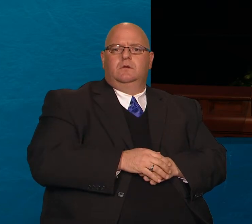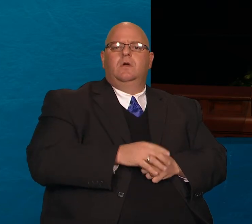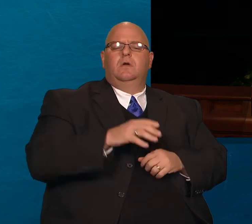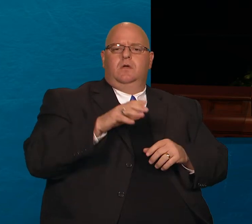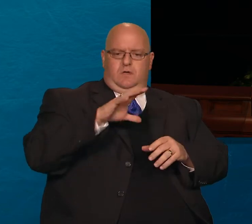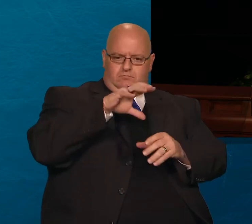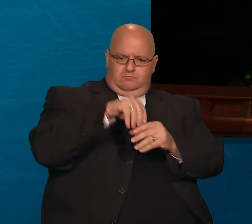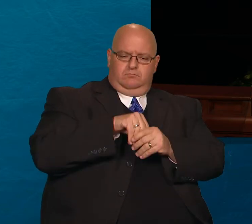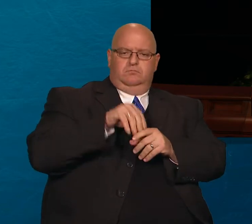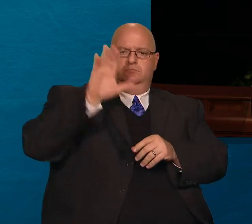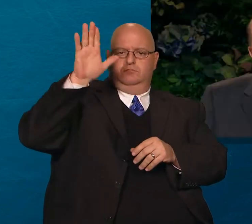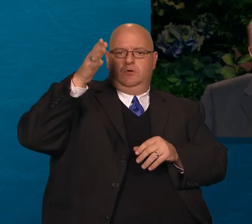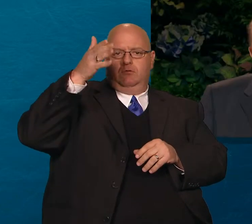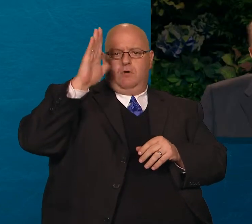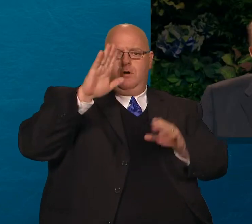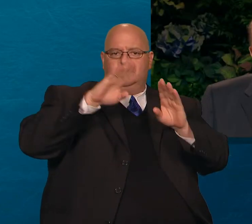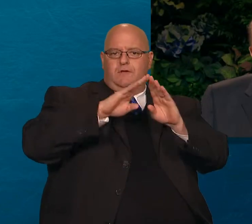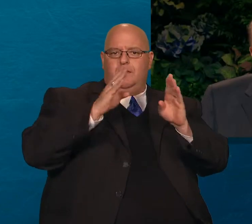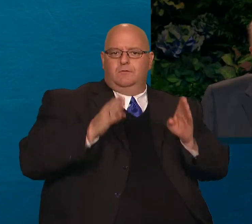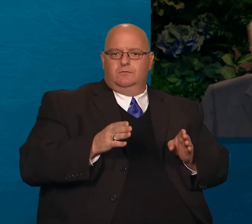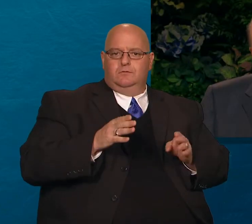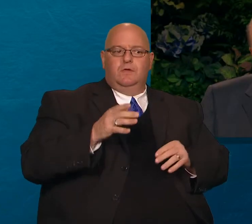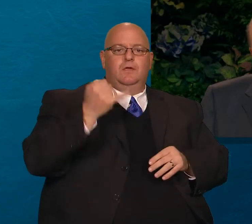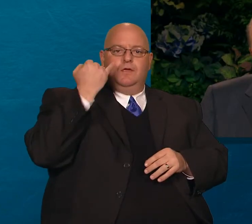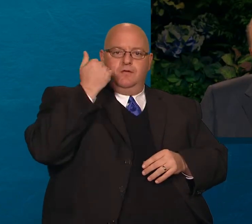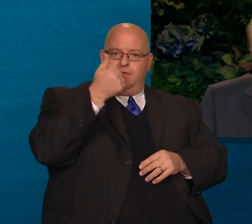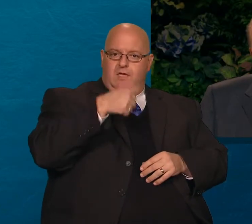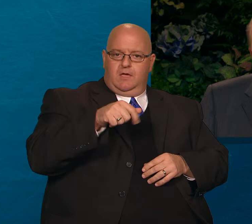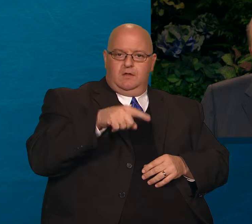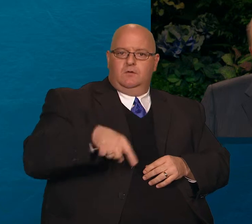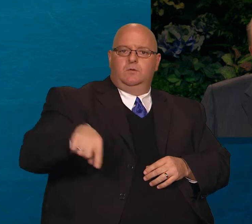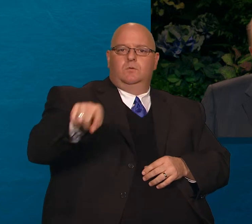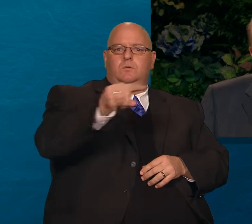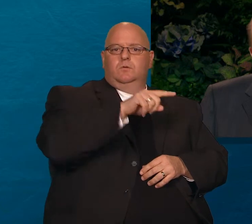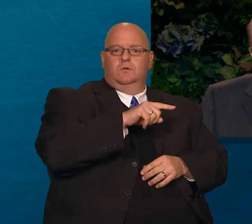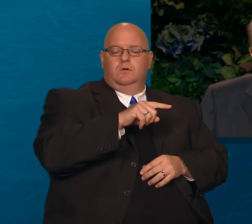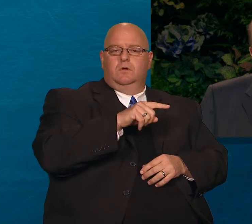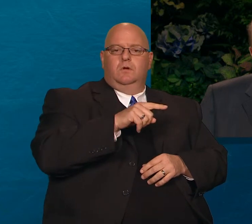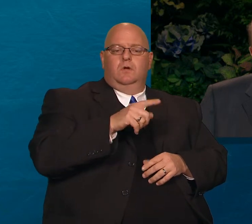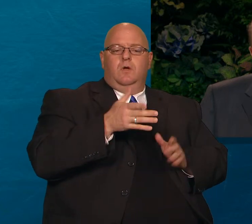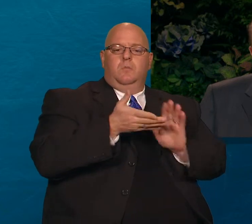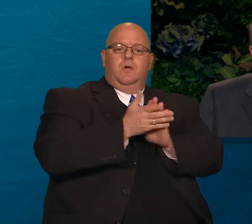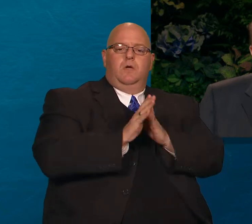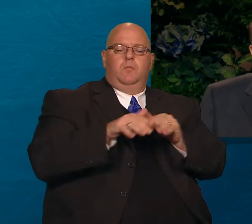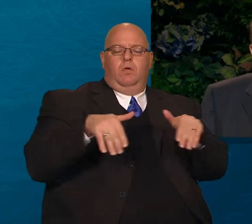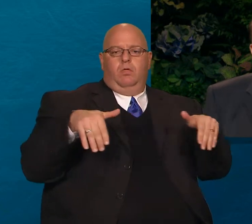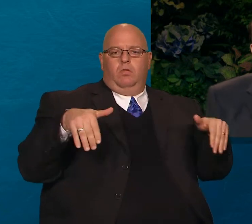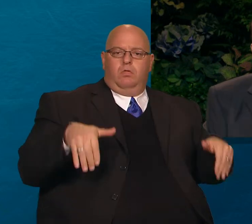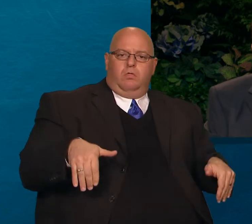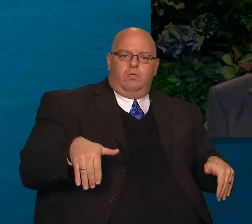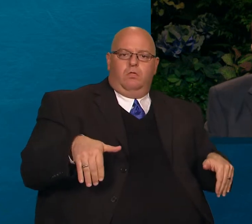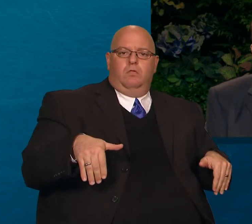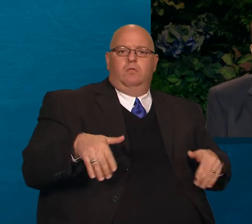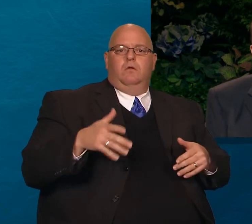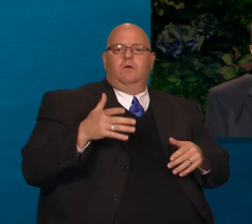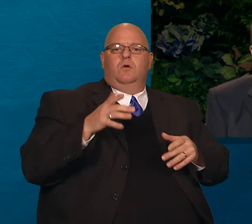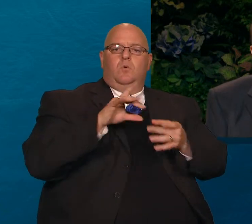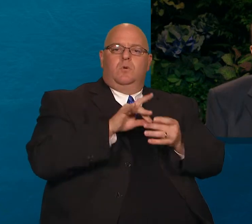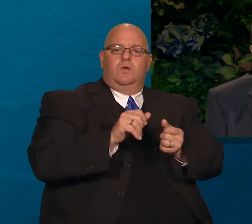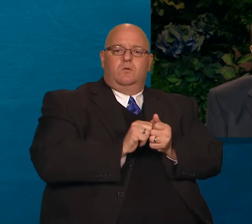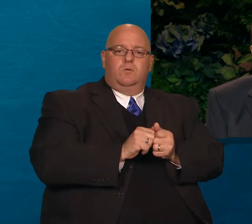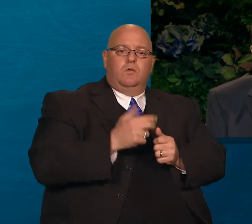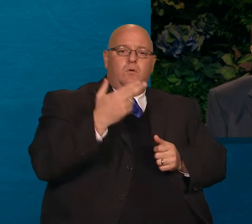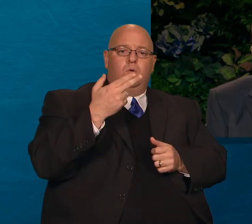of God. If any of you has slipped into complacency concerning home